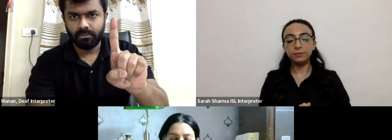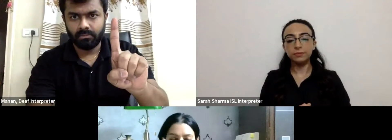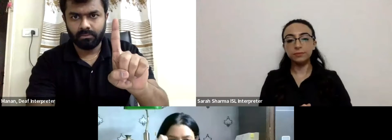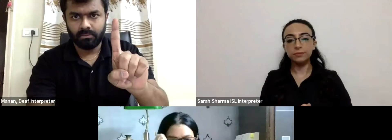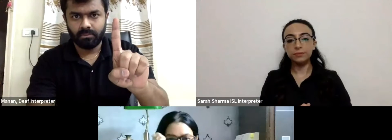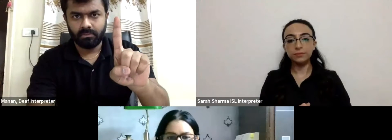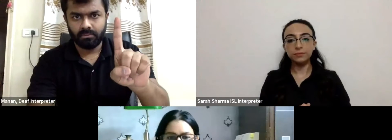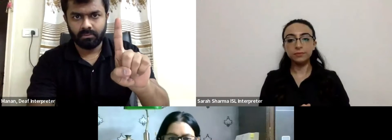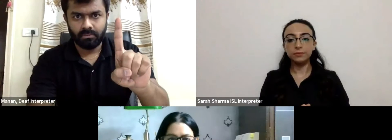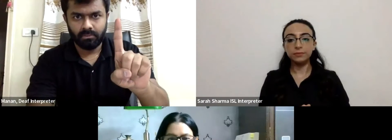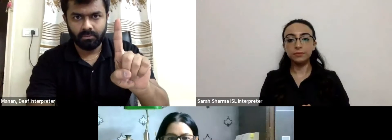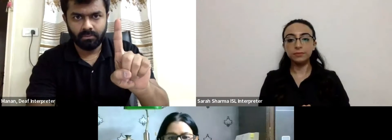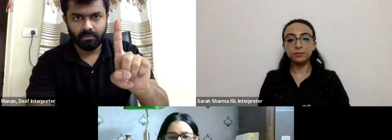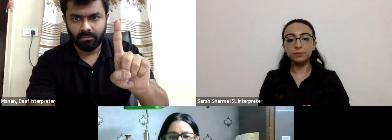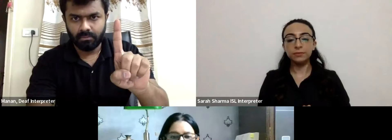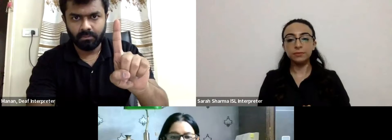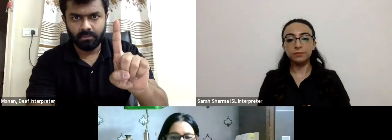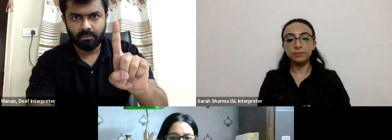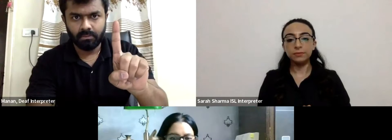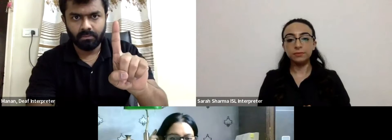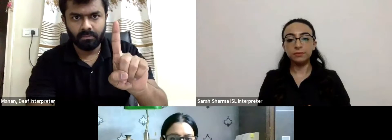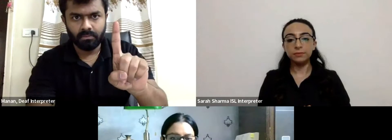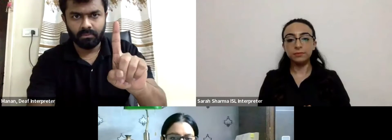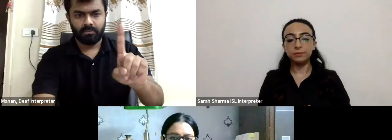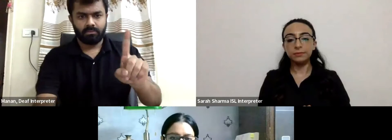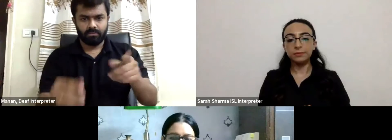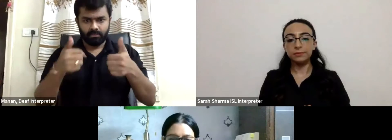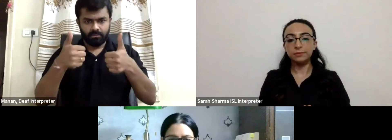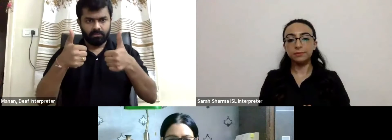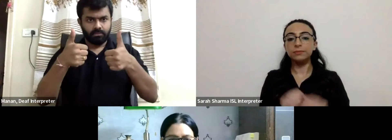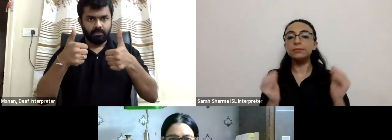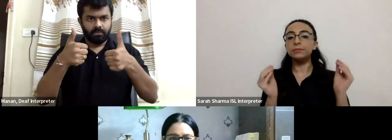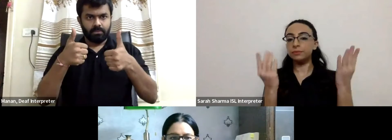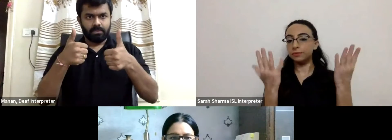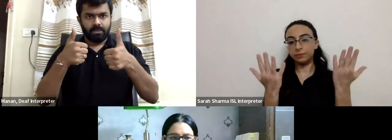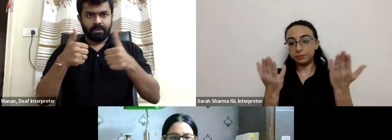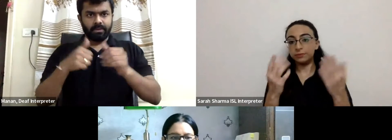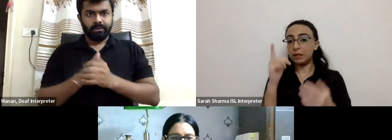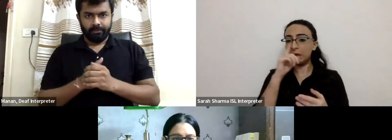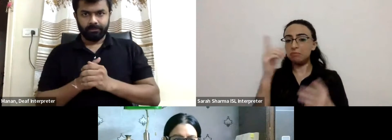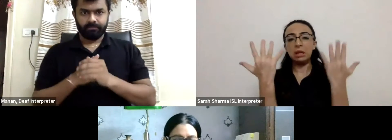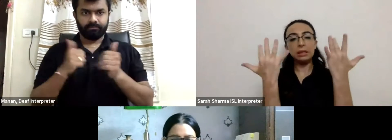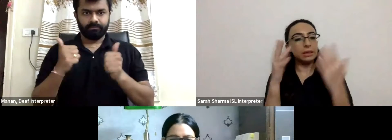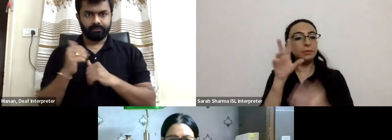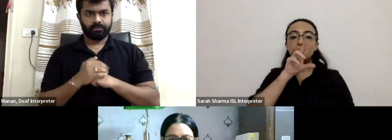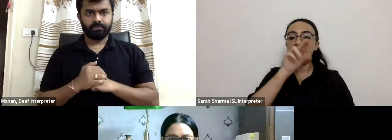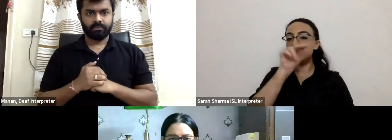I request you have 10 Yeah. minutes, Nimmi. Thank you. Thank you.